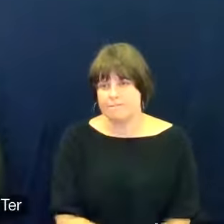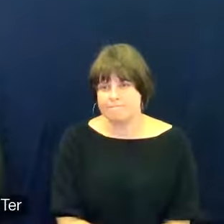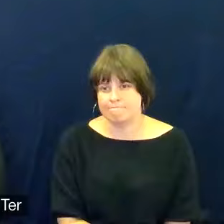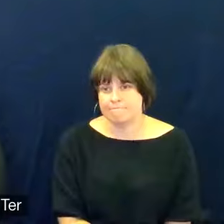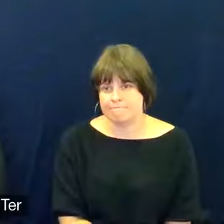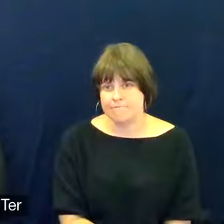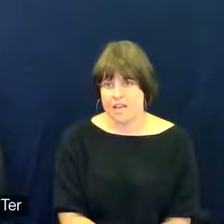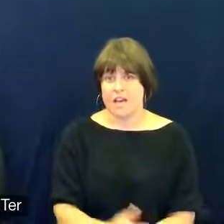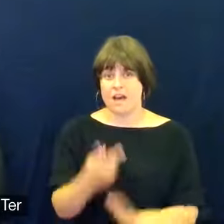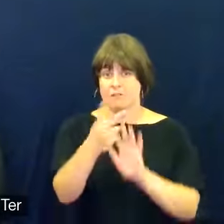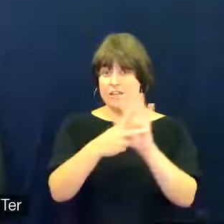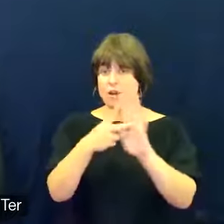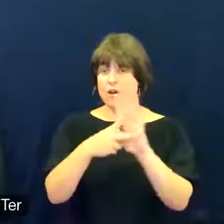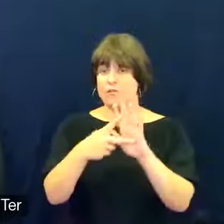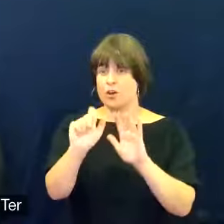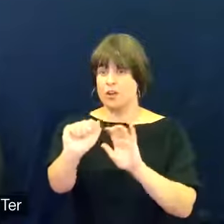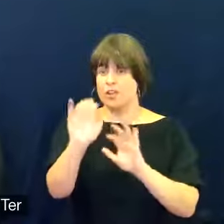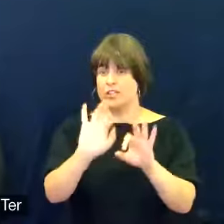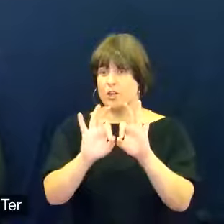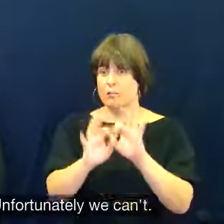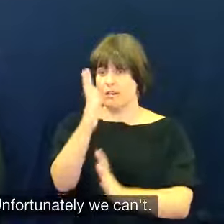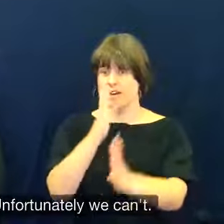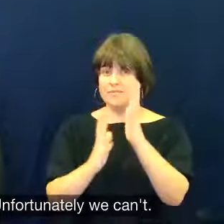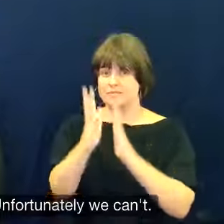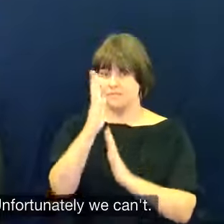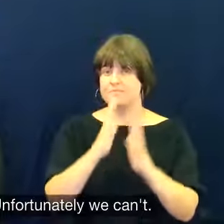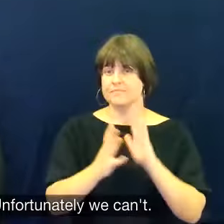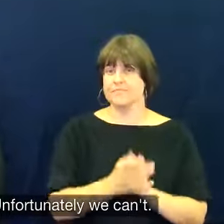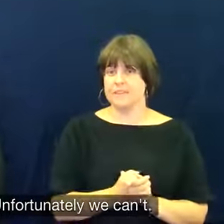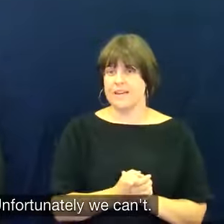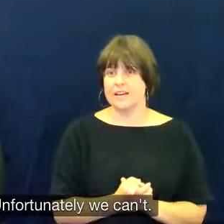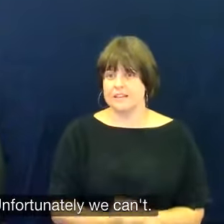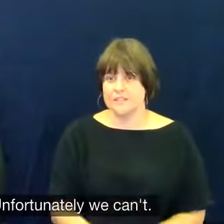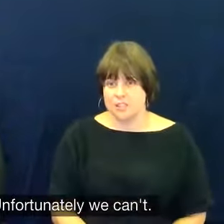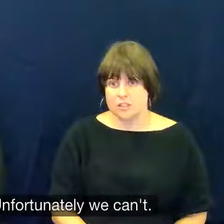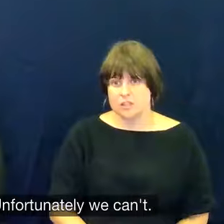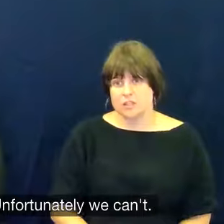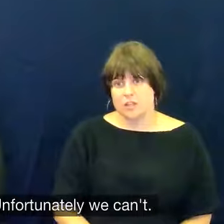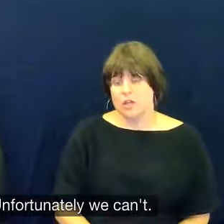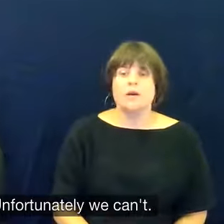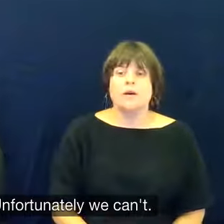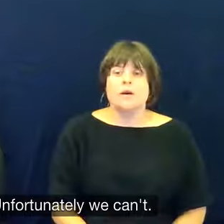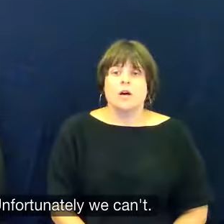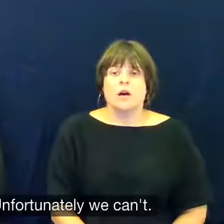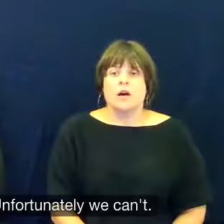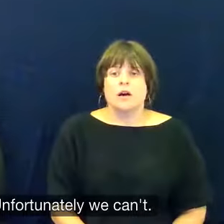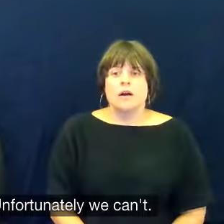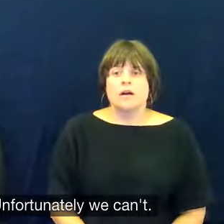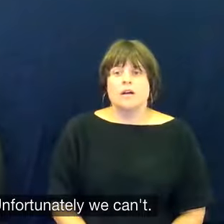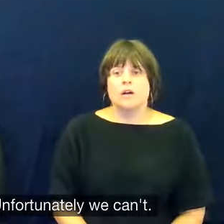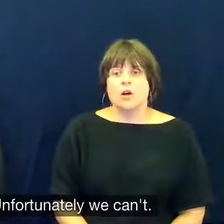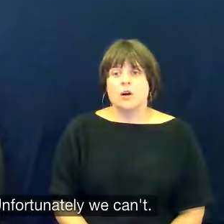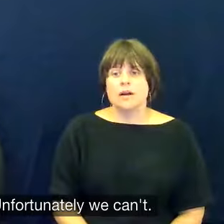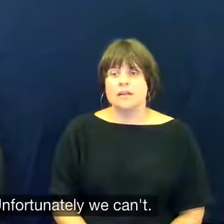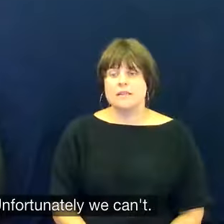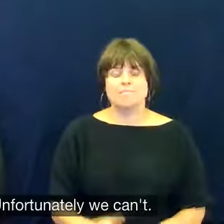Oh, but that's in the chat? A video Oh, of video. her We can see her interpreter. signing. Okay. So There's